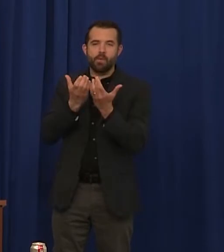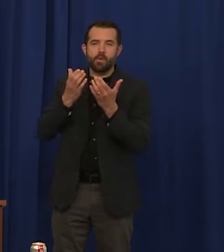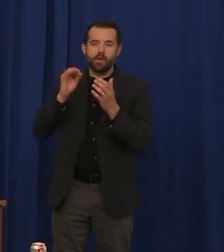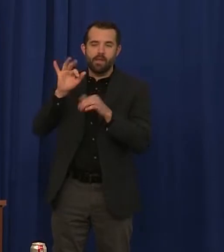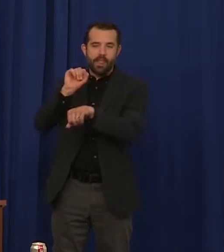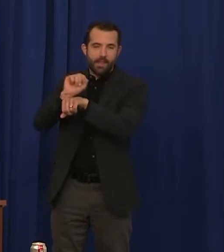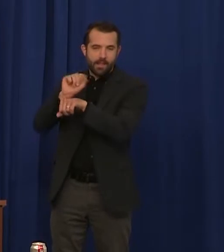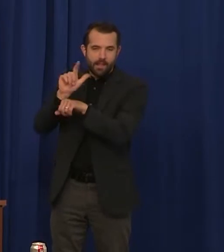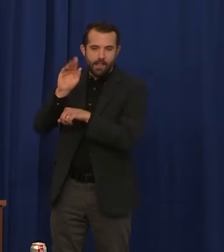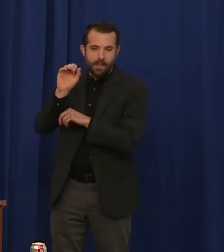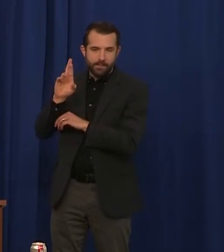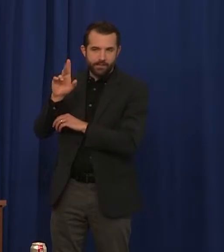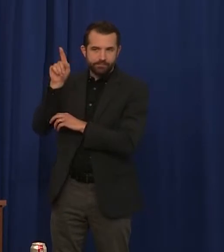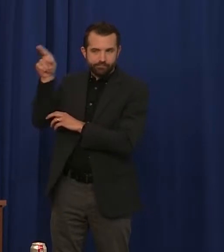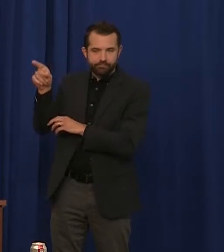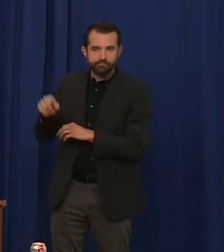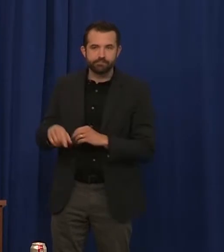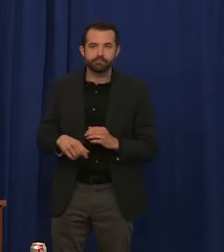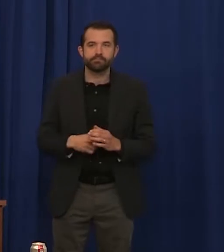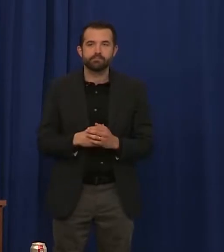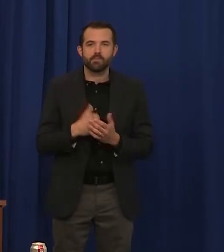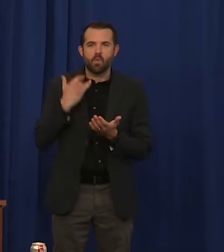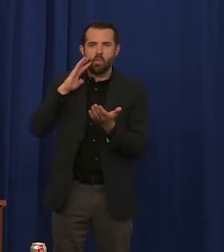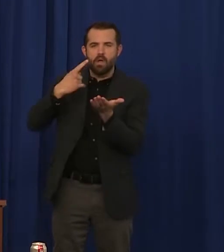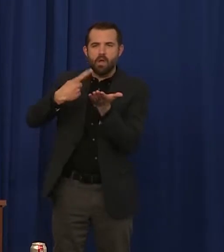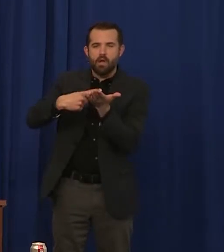the COVID-19 situation across the state.